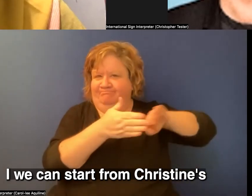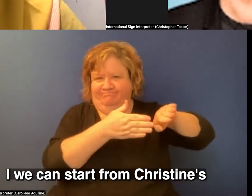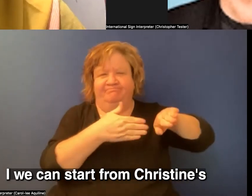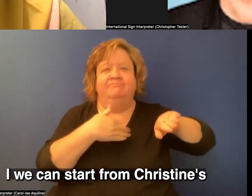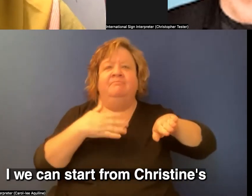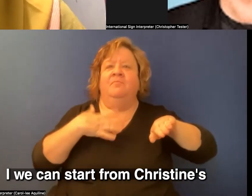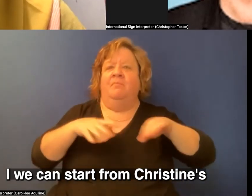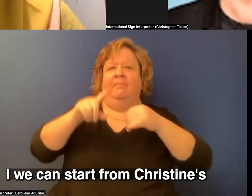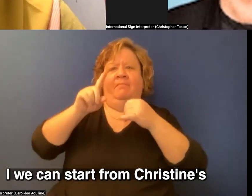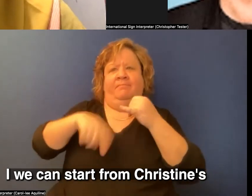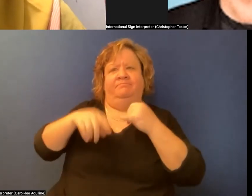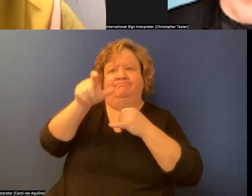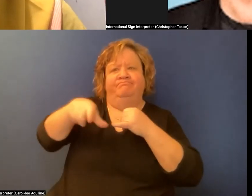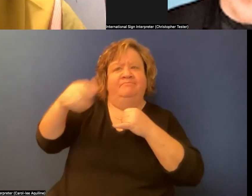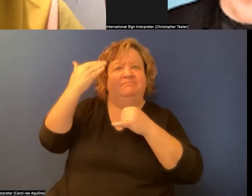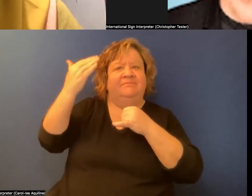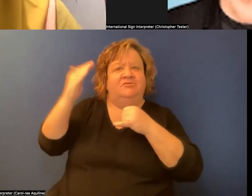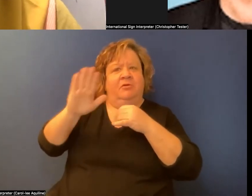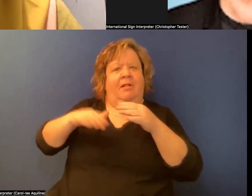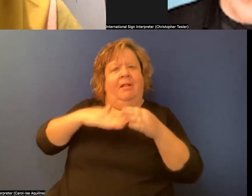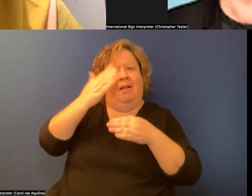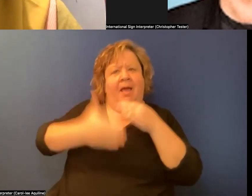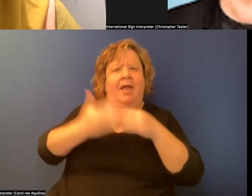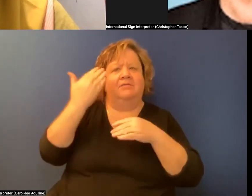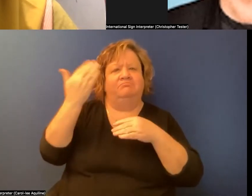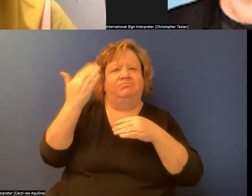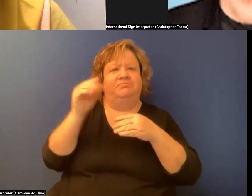We can start from Christine.